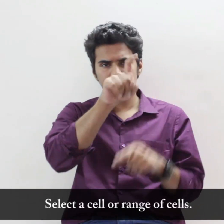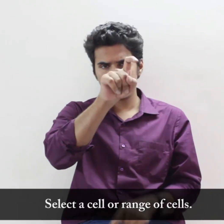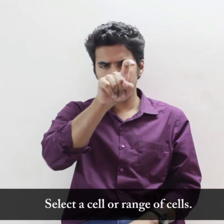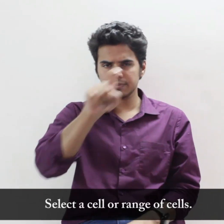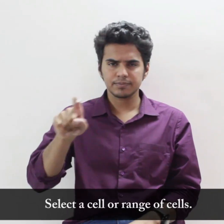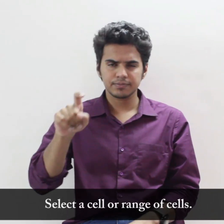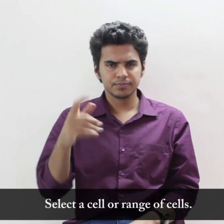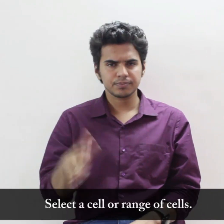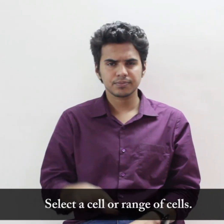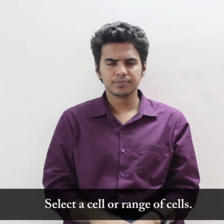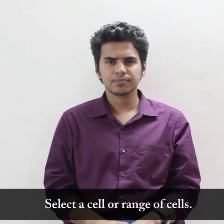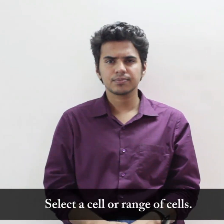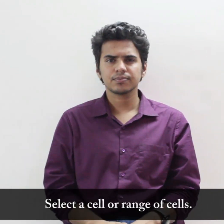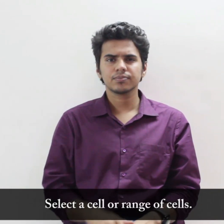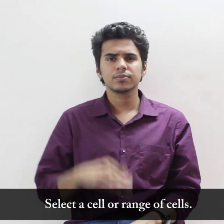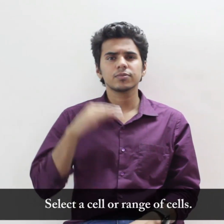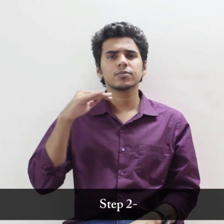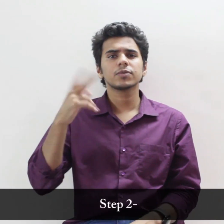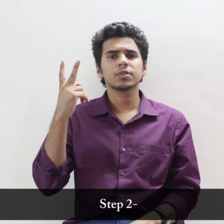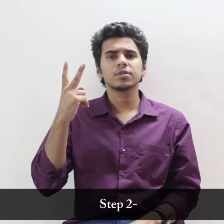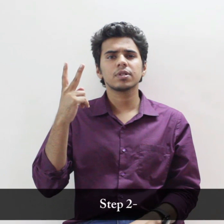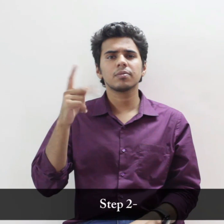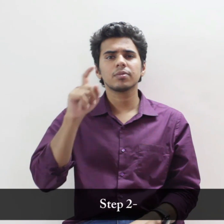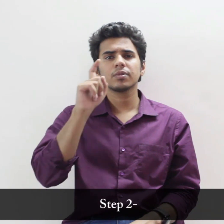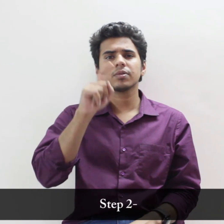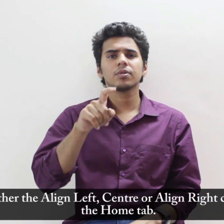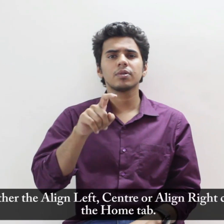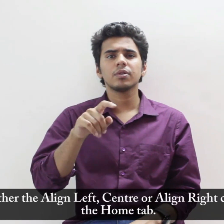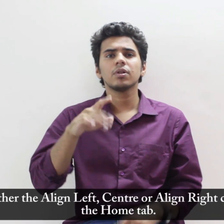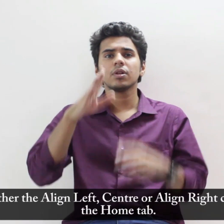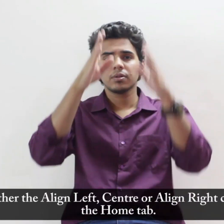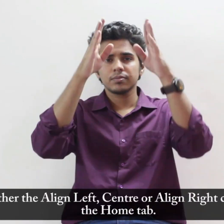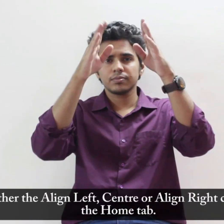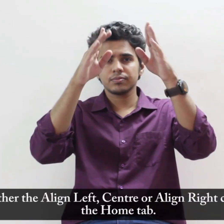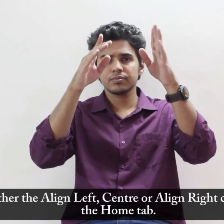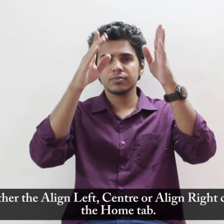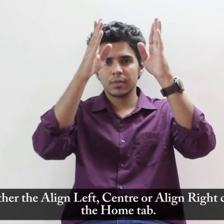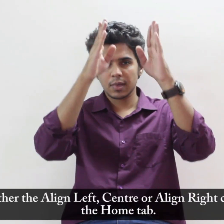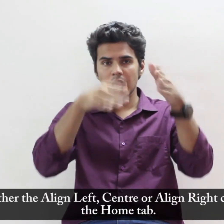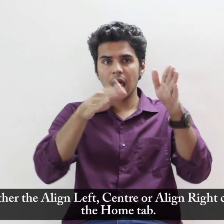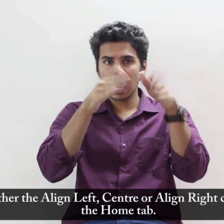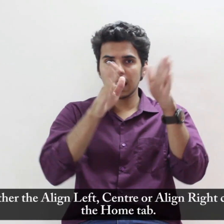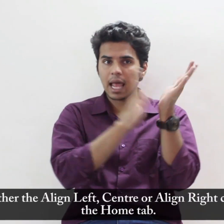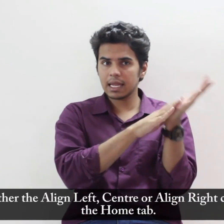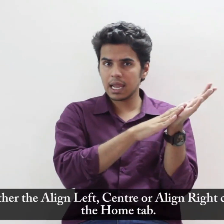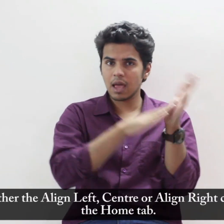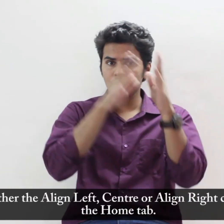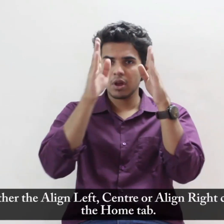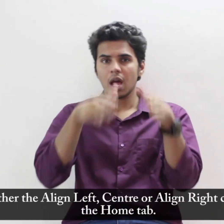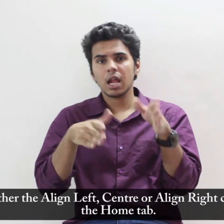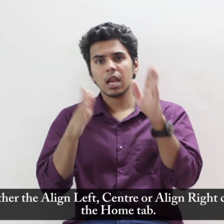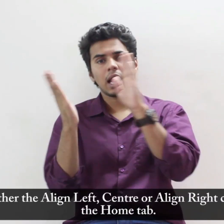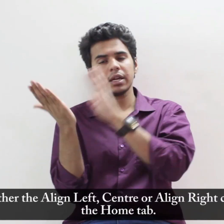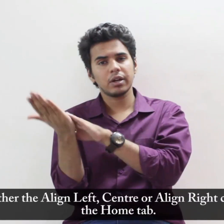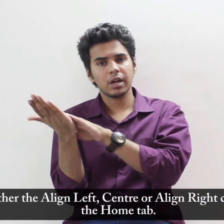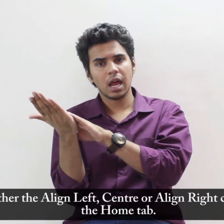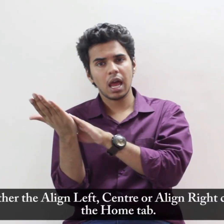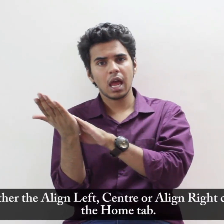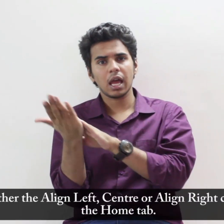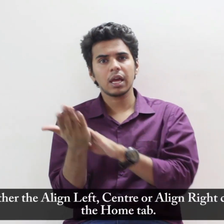Select a cell or range of cells. Step 2. Click on either the Align Left, Center or Align Right commands on